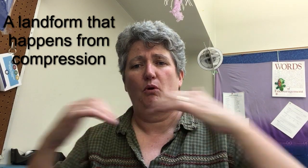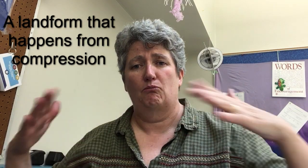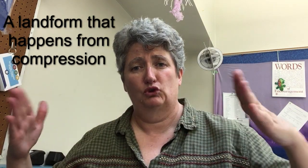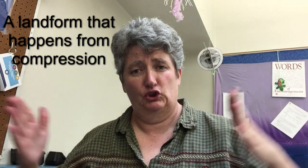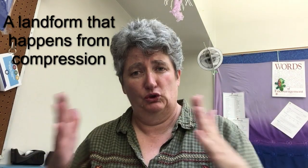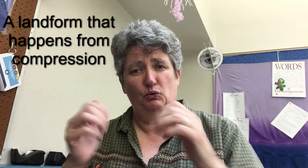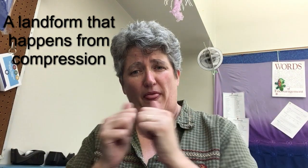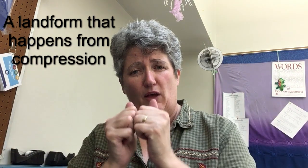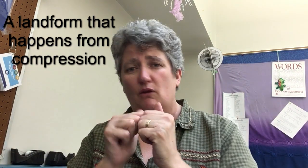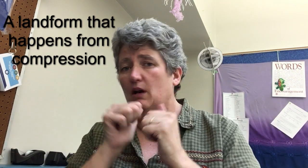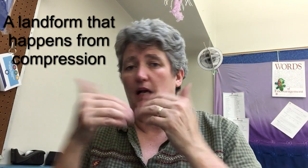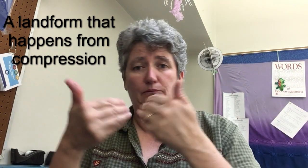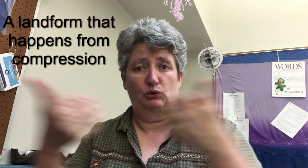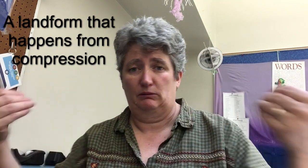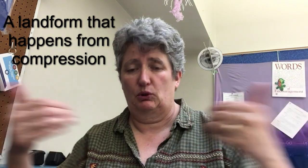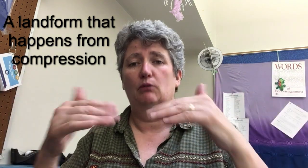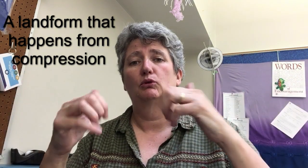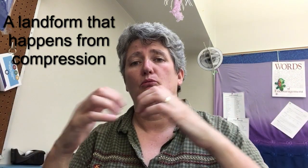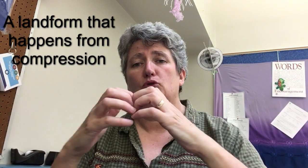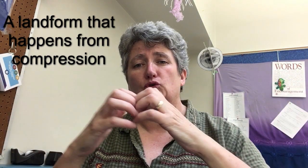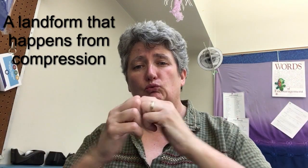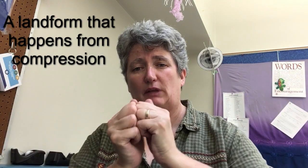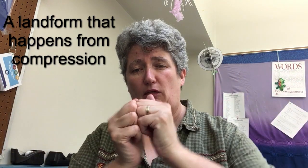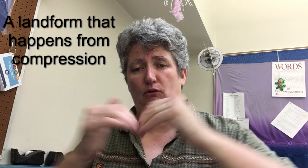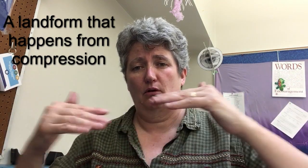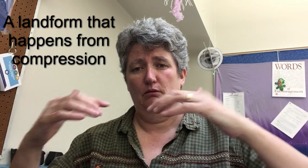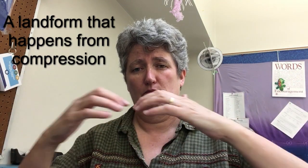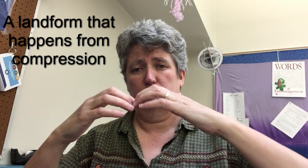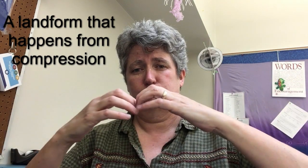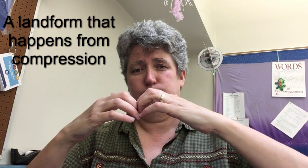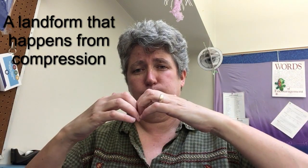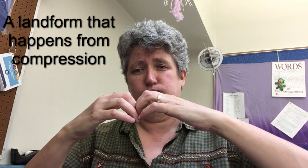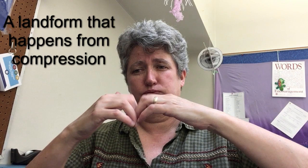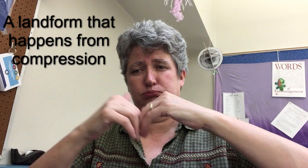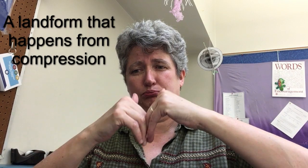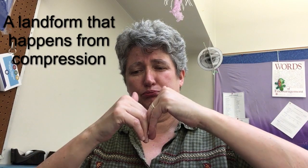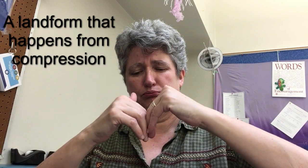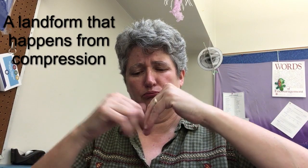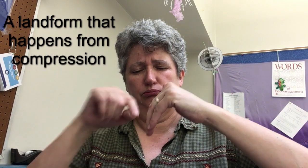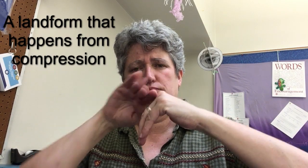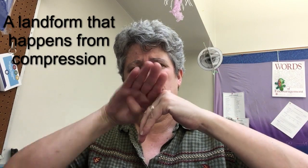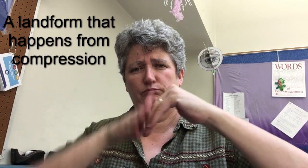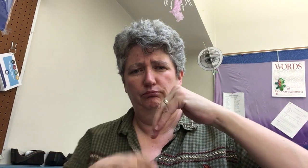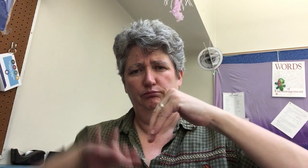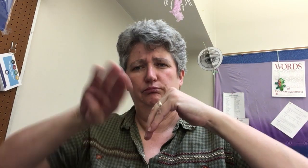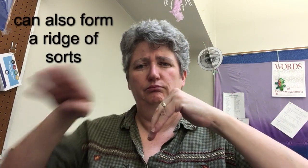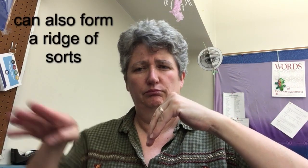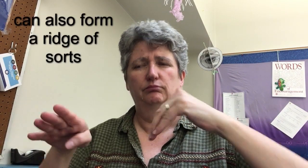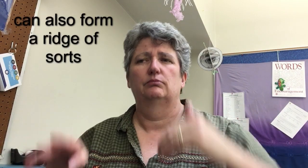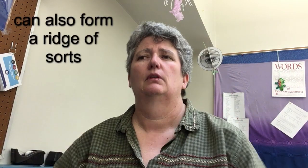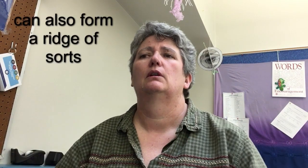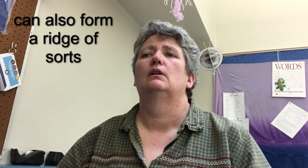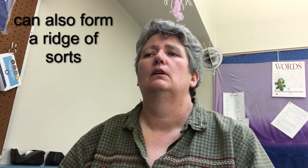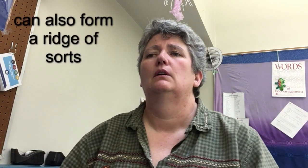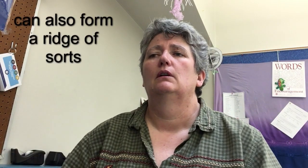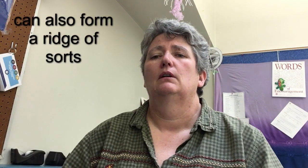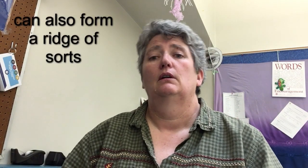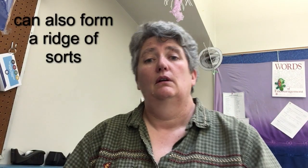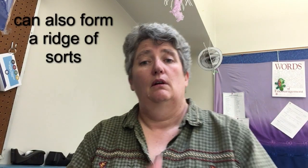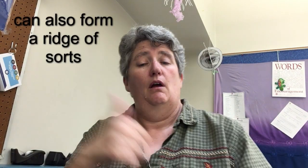up against each other. They're pushing together, and they're not separating, but they're pushing together. And they're going down, and they're making a really deep valley.